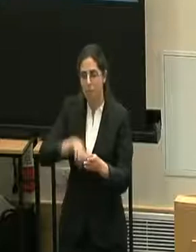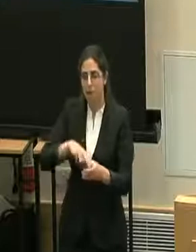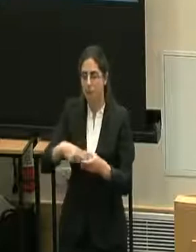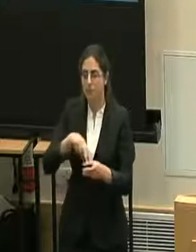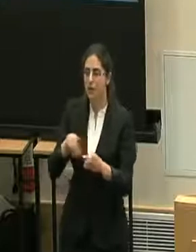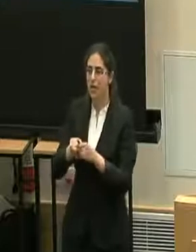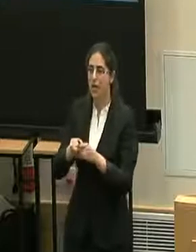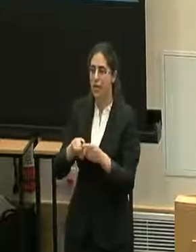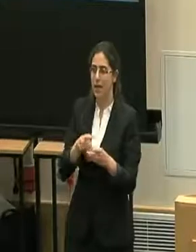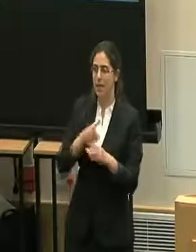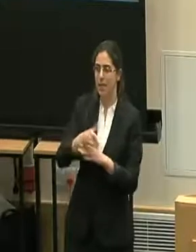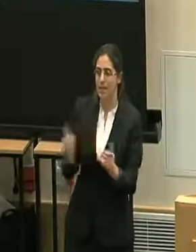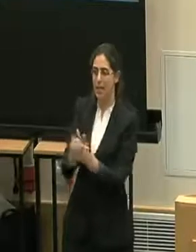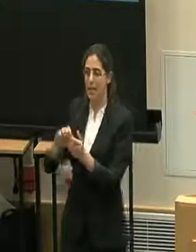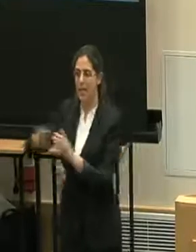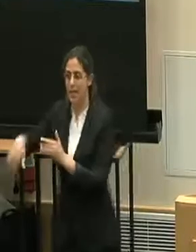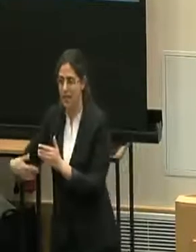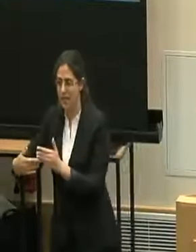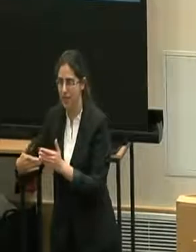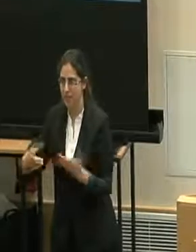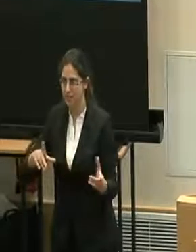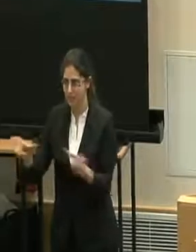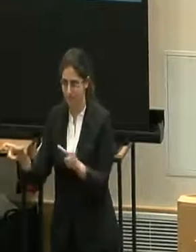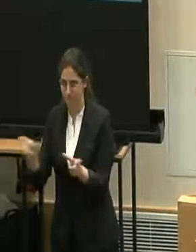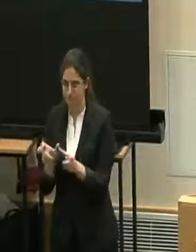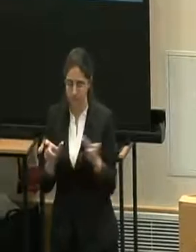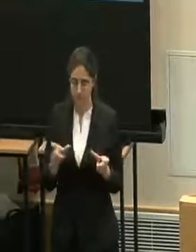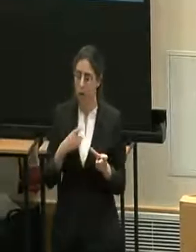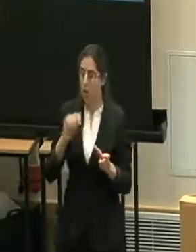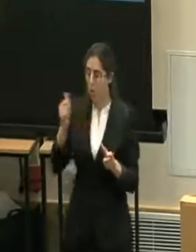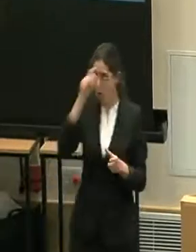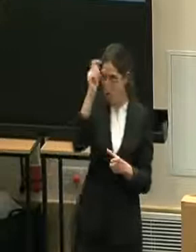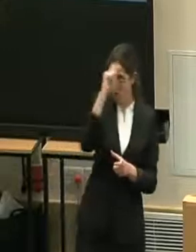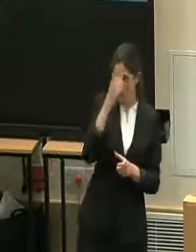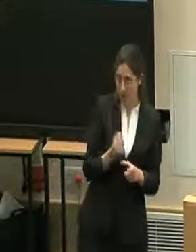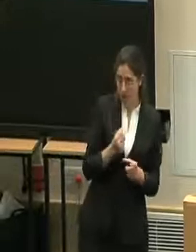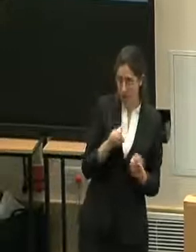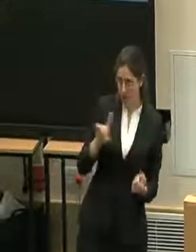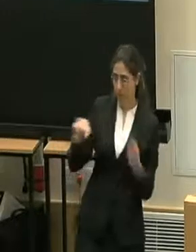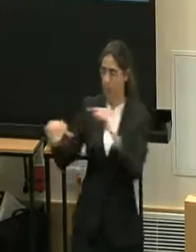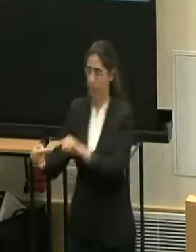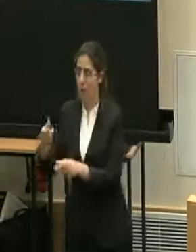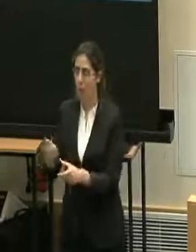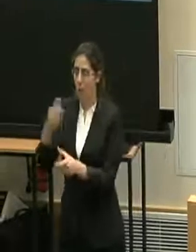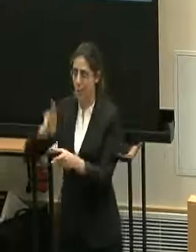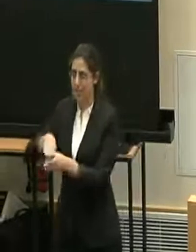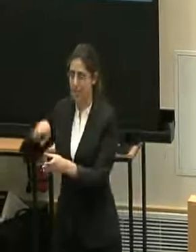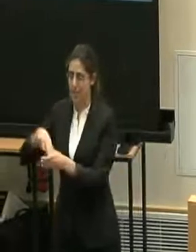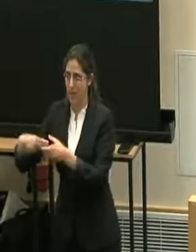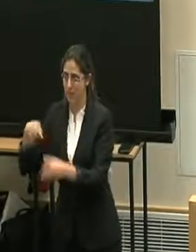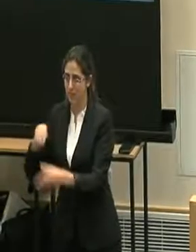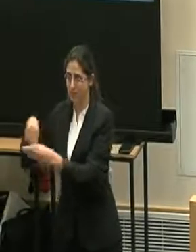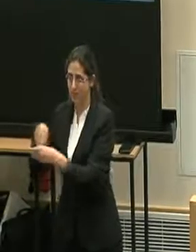an ends. Well, the same has to be true for respect, because the more respect you have, the more likely you'll participate. So